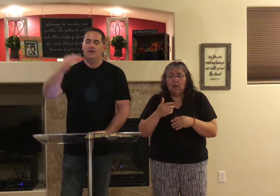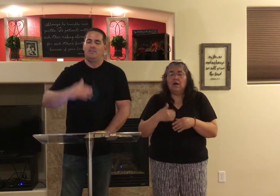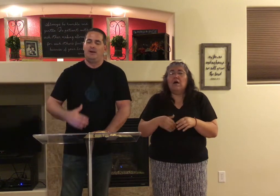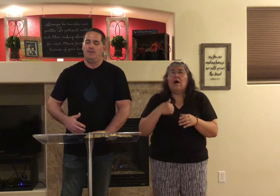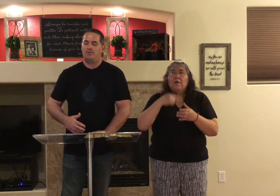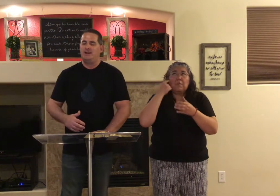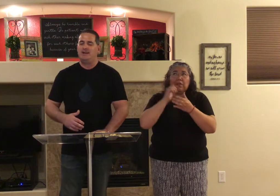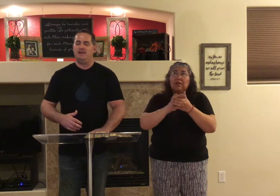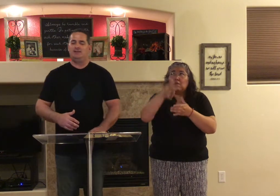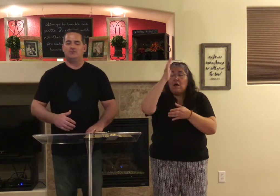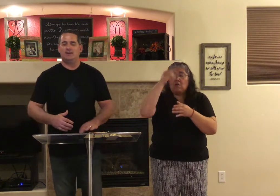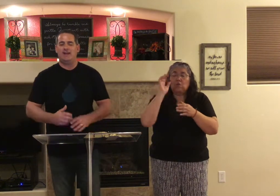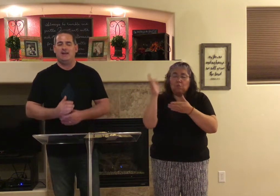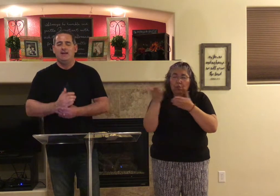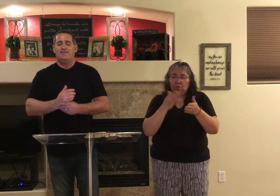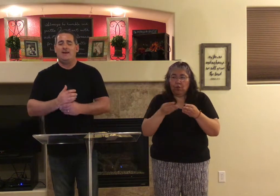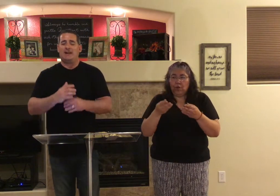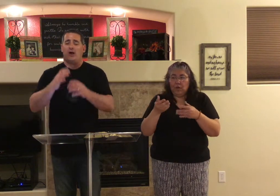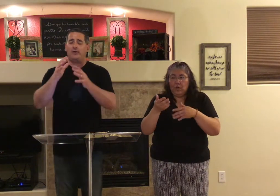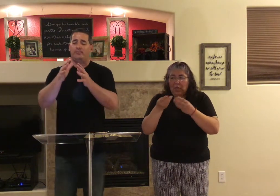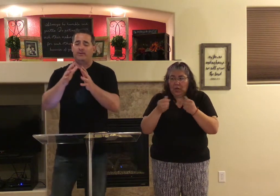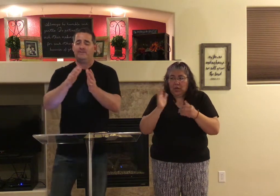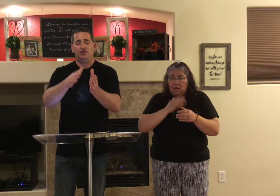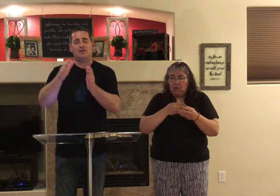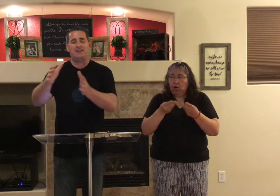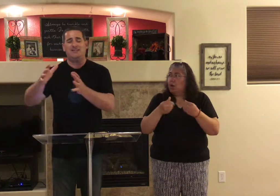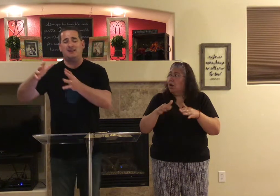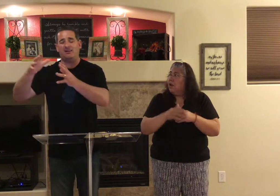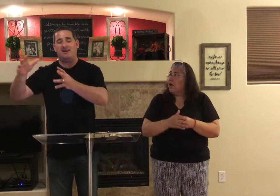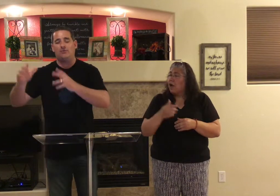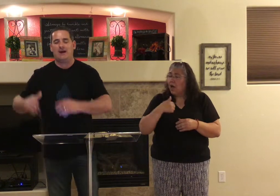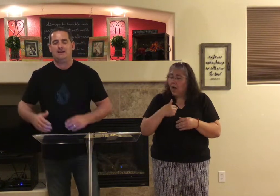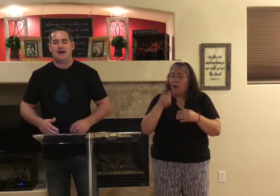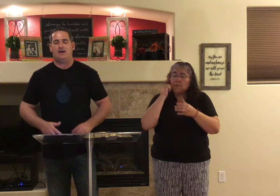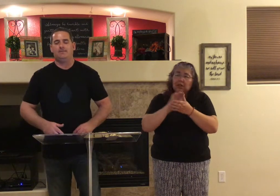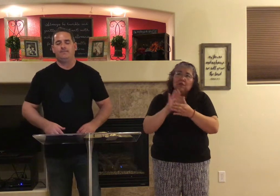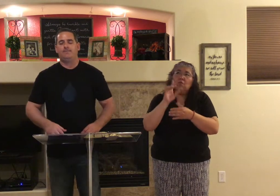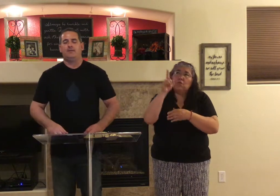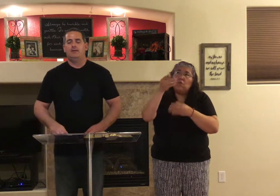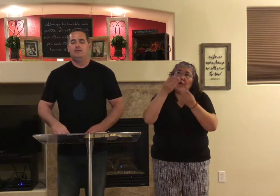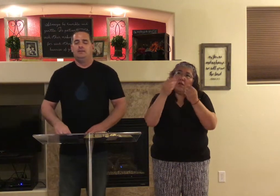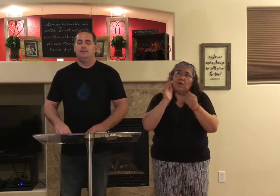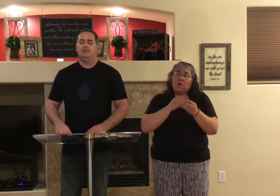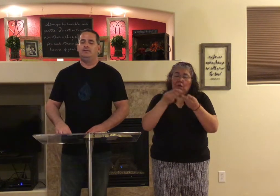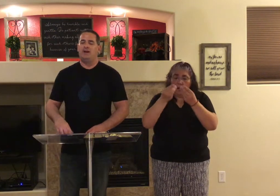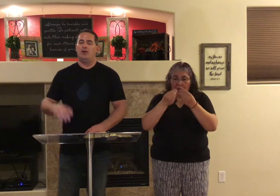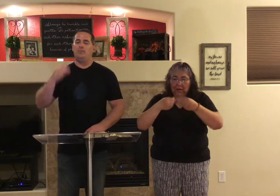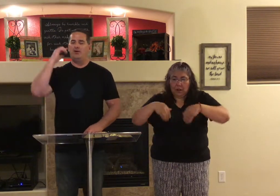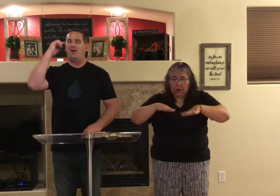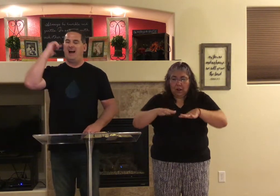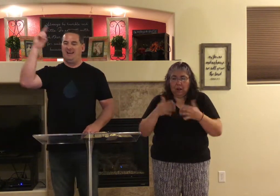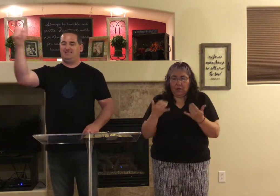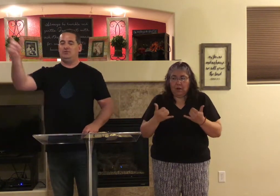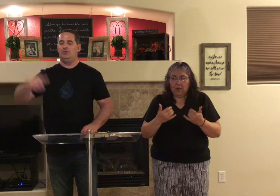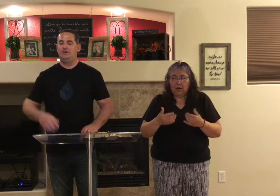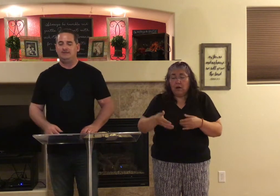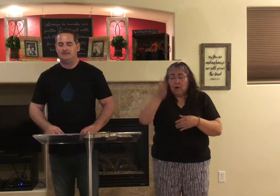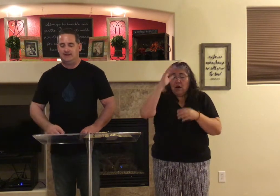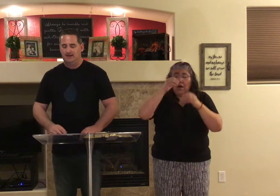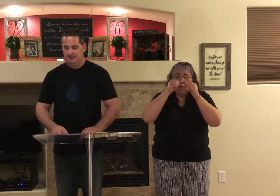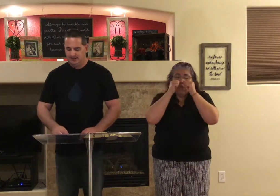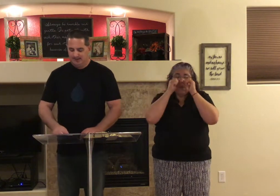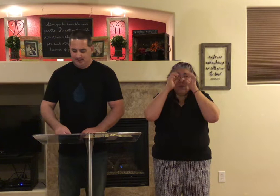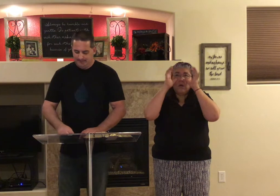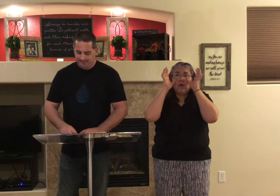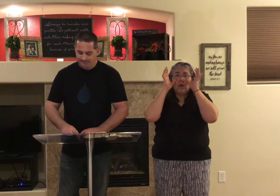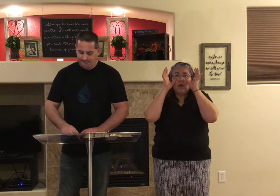you're going to bring healing to our land. In fact, I already believe that you're healing our land right now. And so, God, open our eyes so that we can see